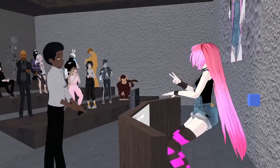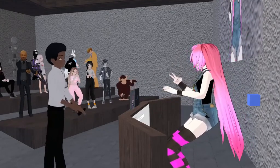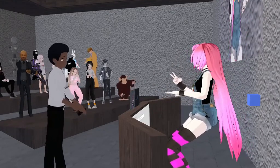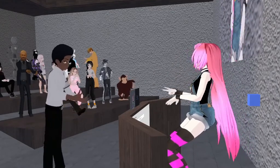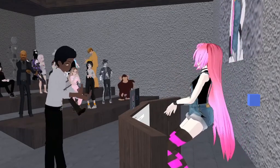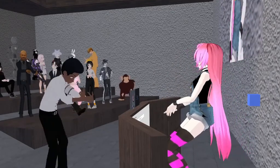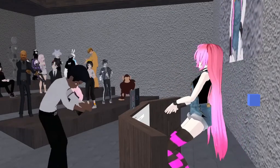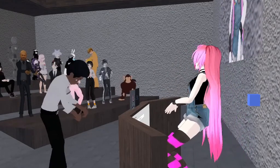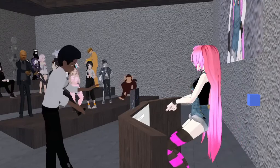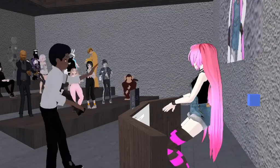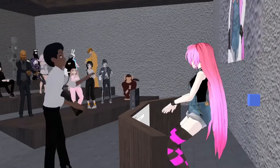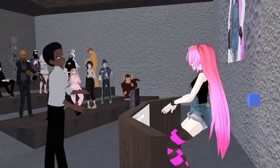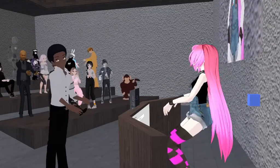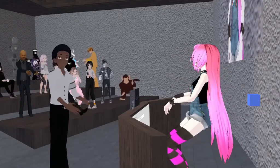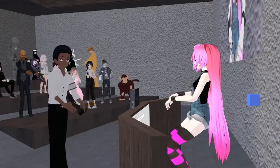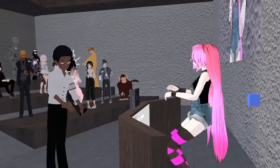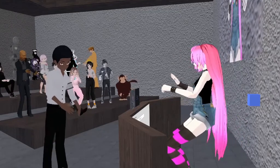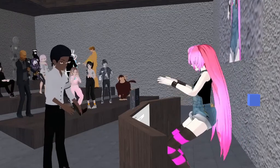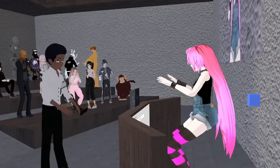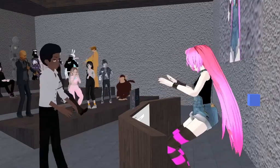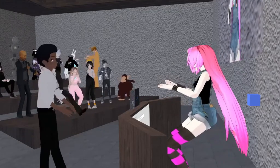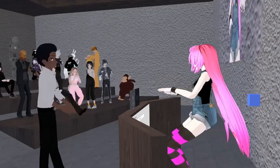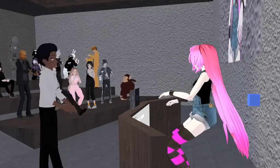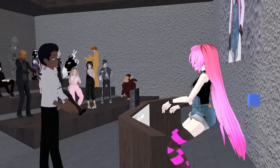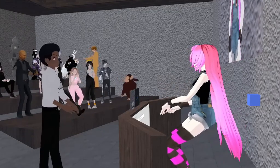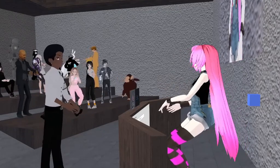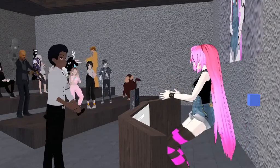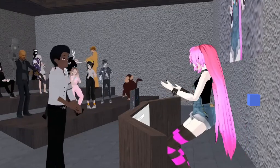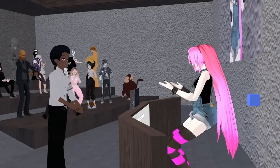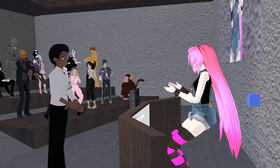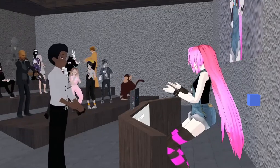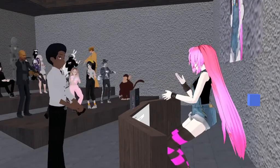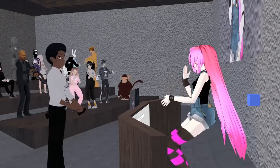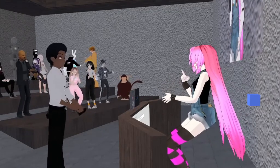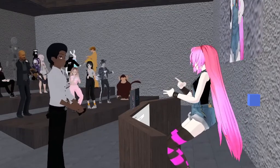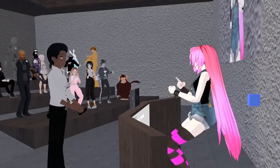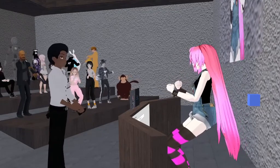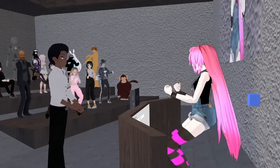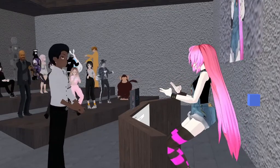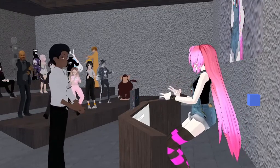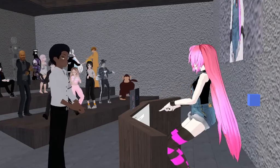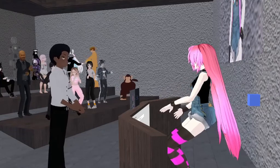something, which is why just be a little bit conscious of what you think would be okay and what's not, you know.